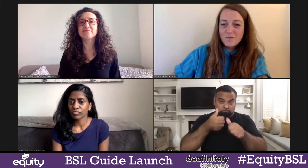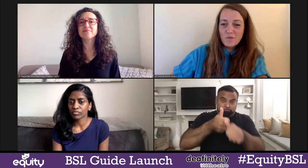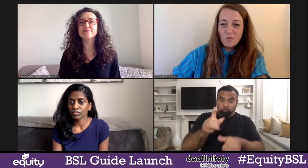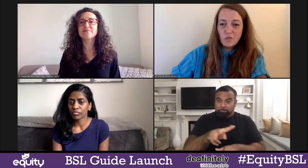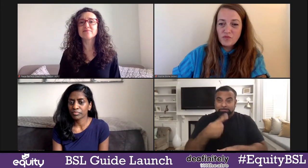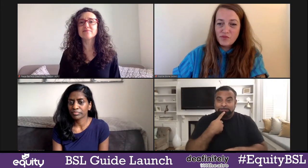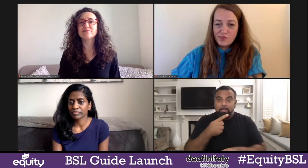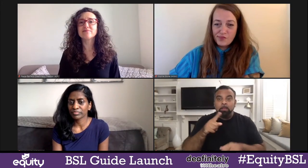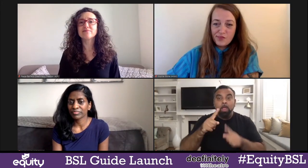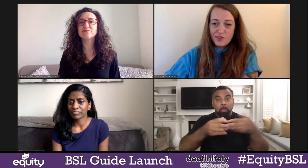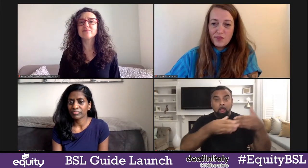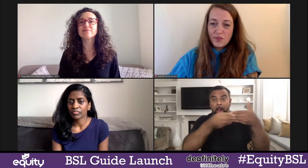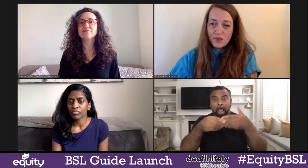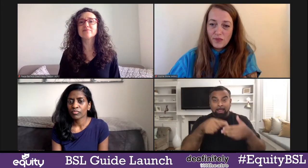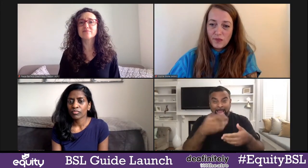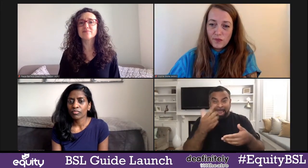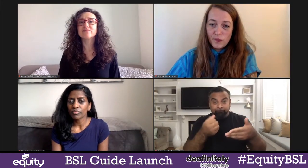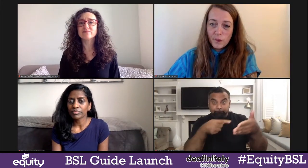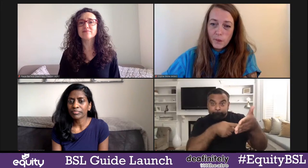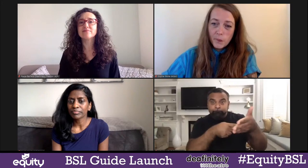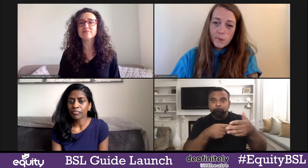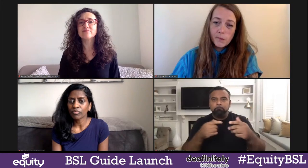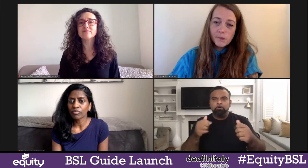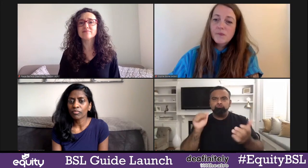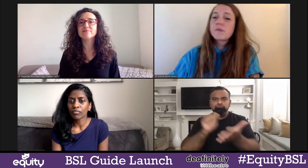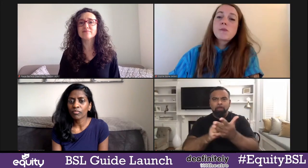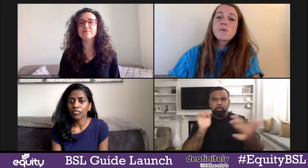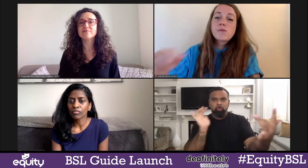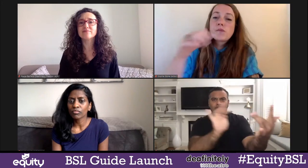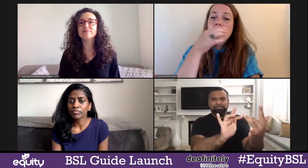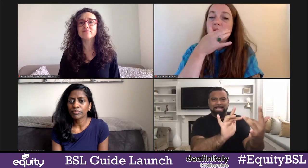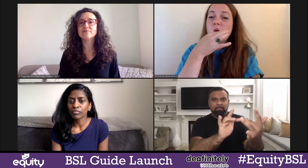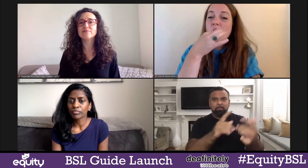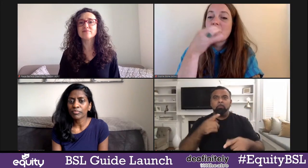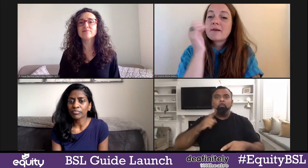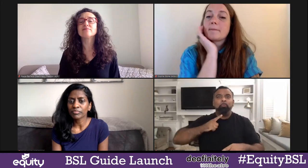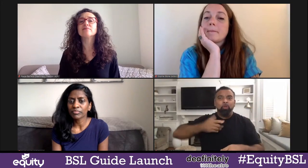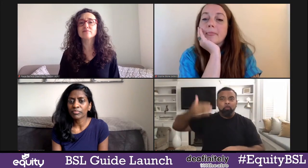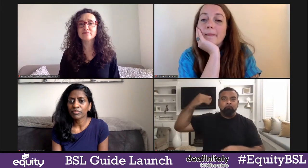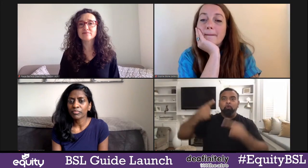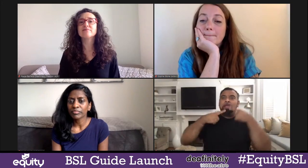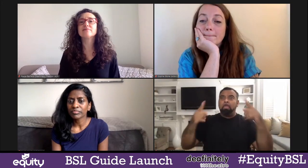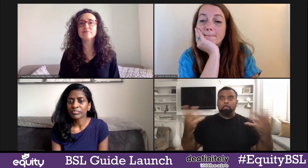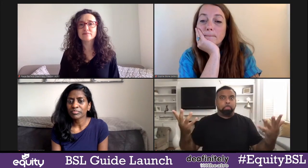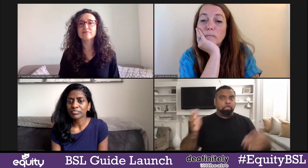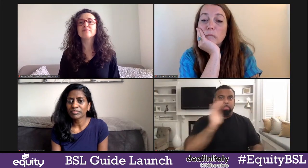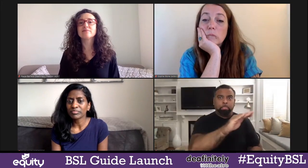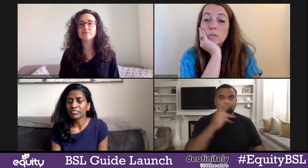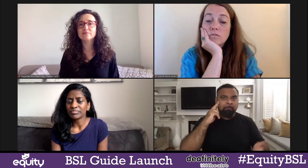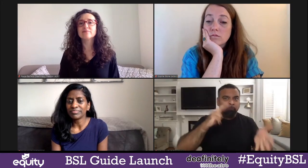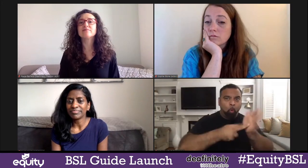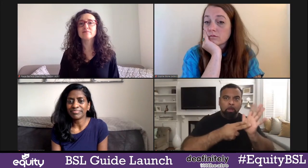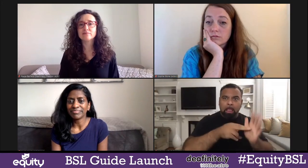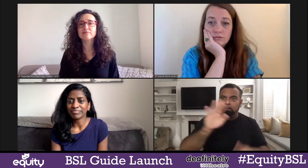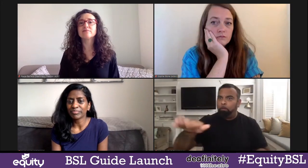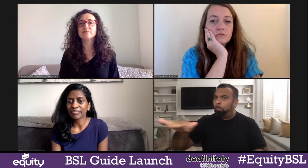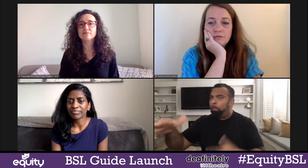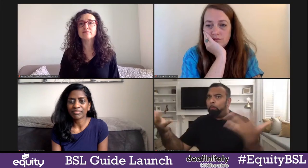now. Julian, I'd like to support what Sophie and I have just said. And the guide also has contacts for people. I